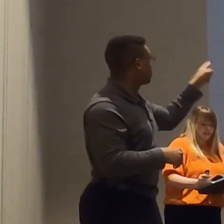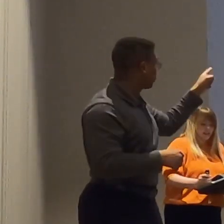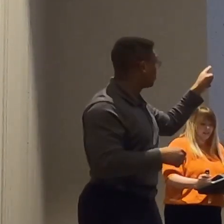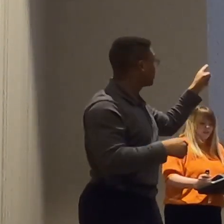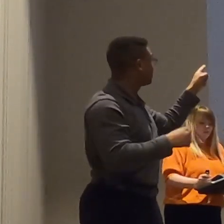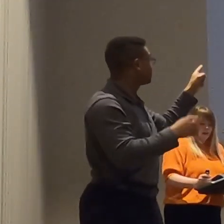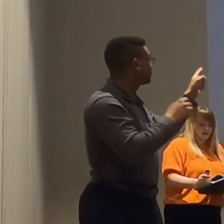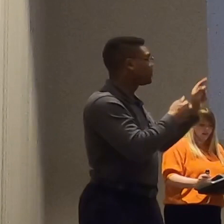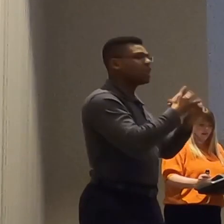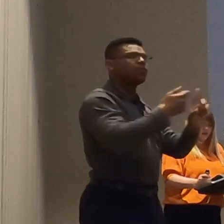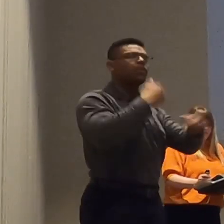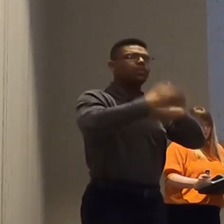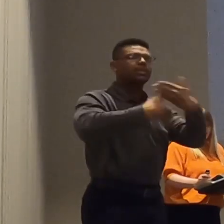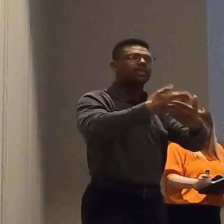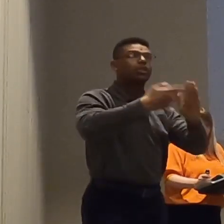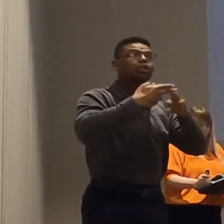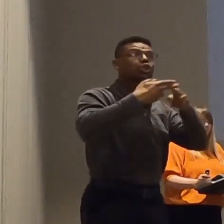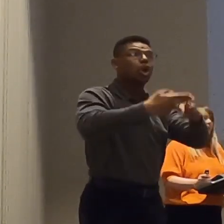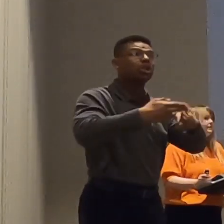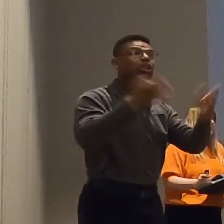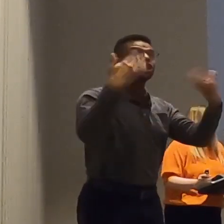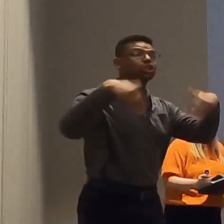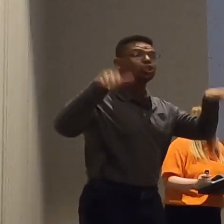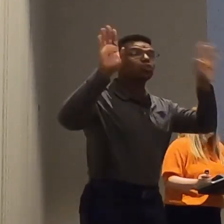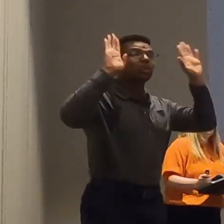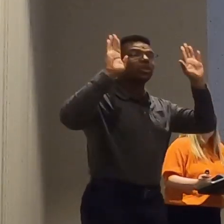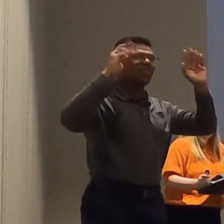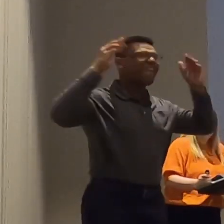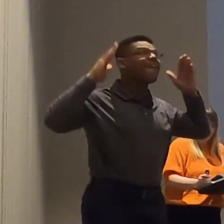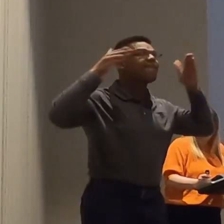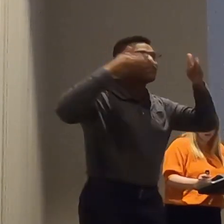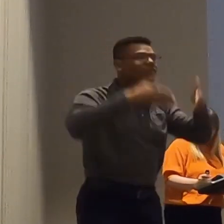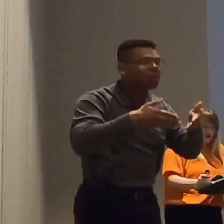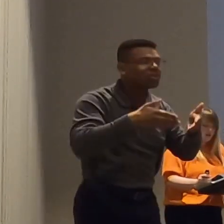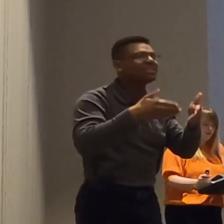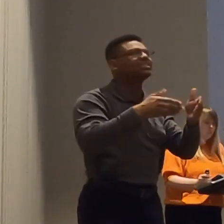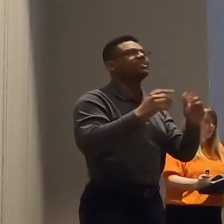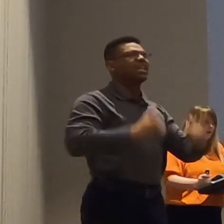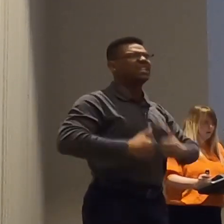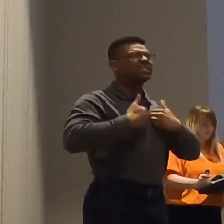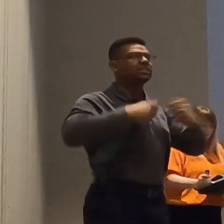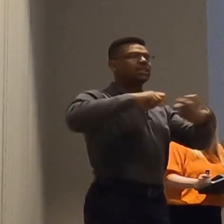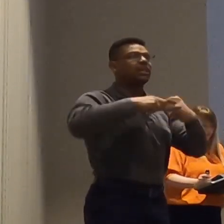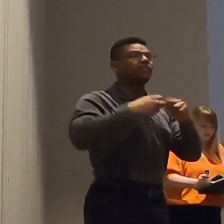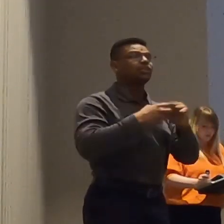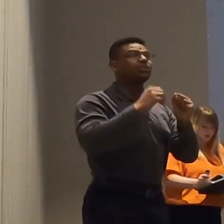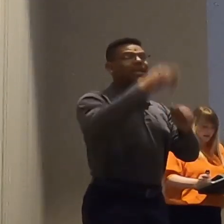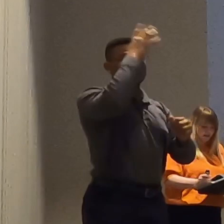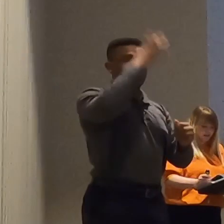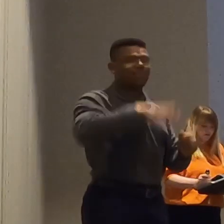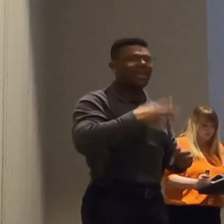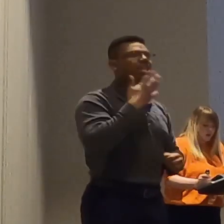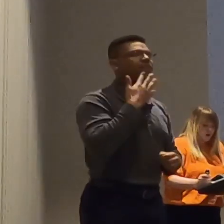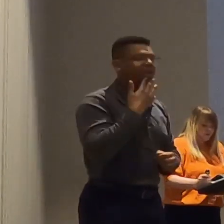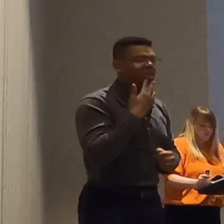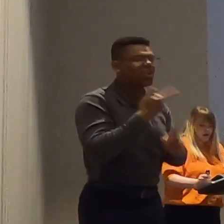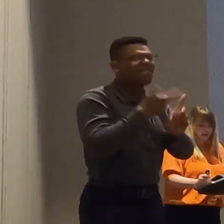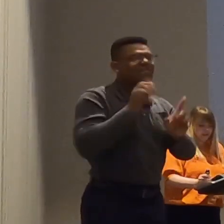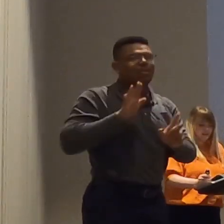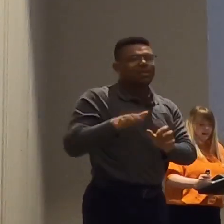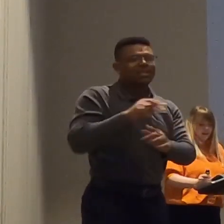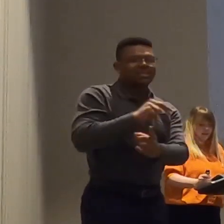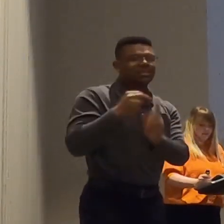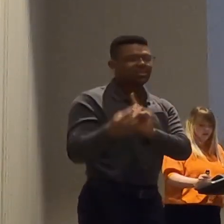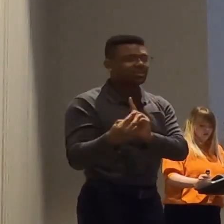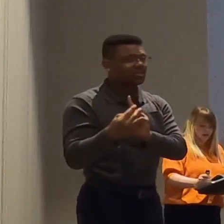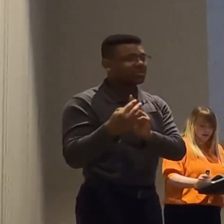a series titled Surrender that focused on life's issues as a man of color from Watkins' perspective. For